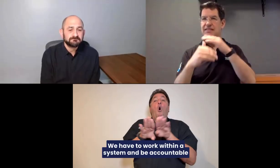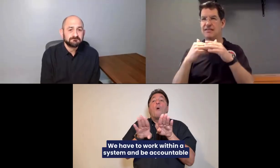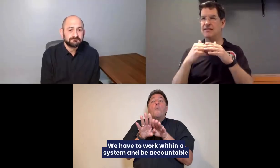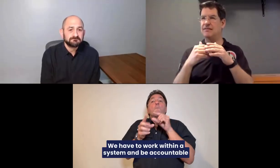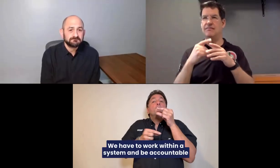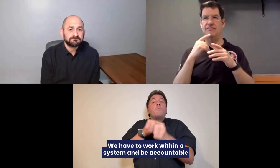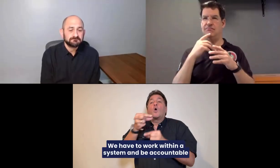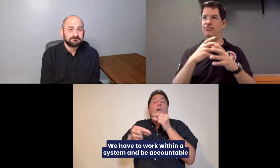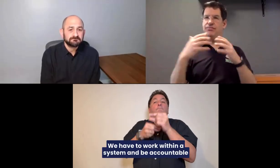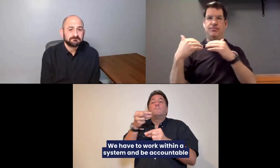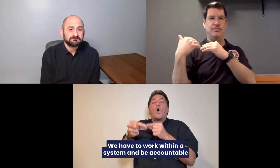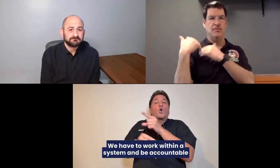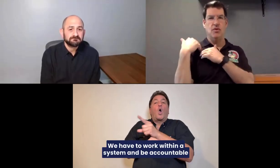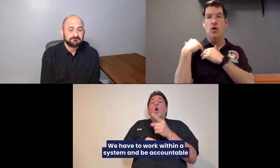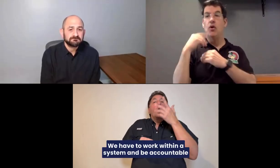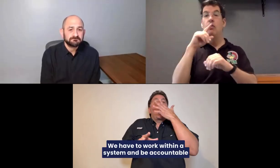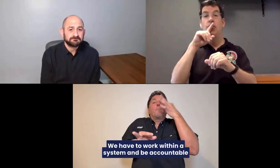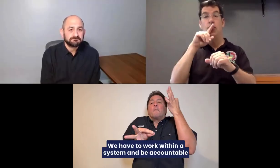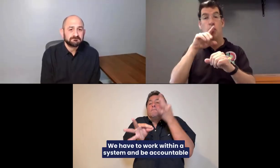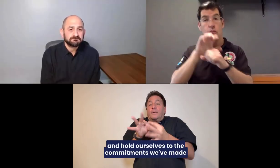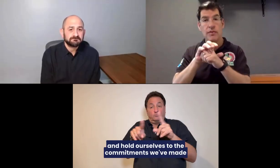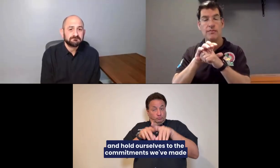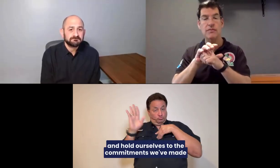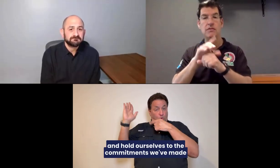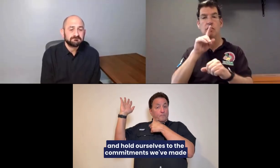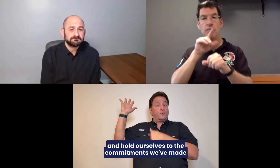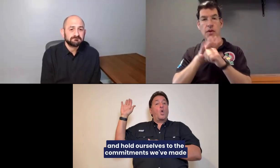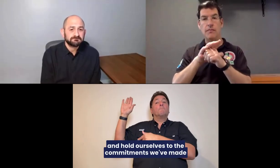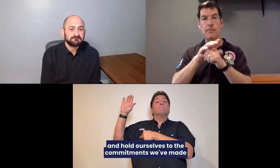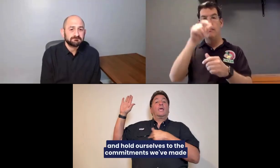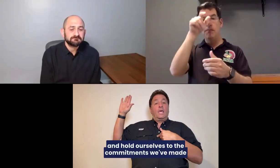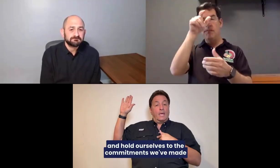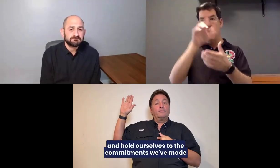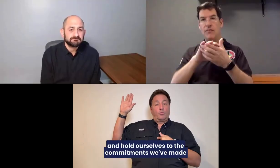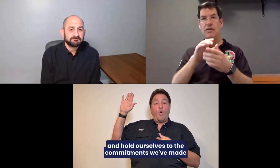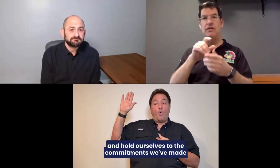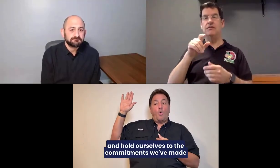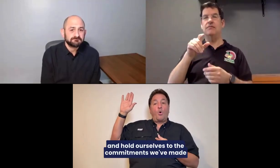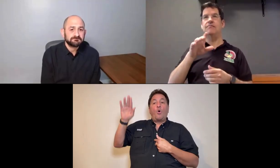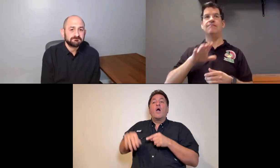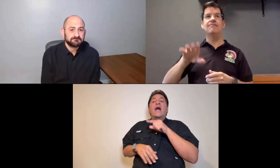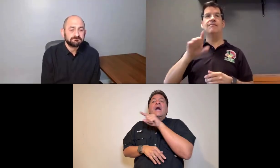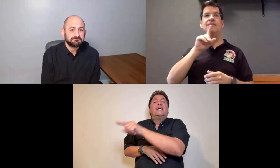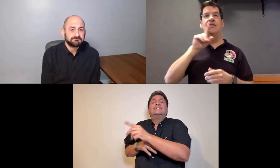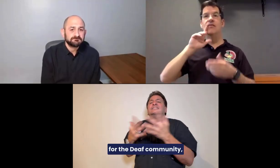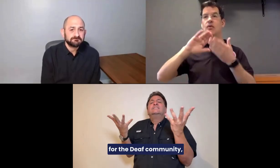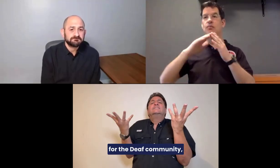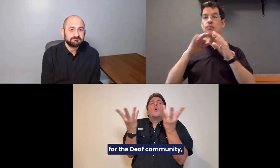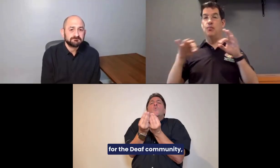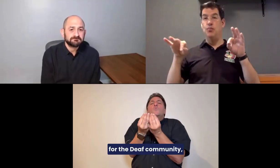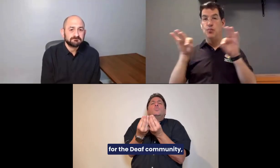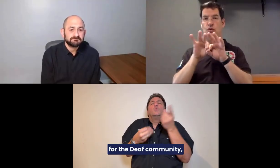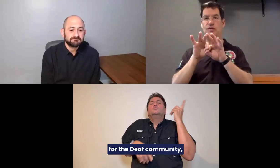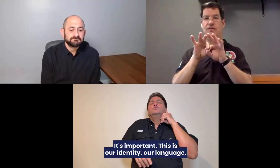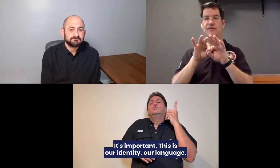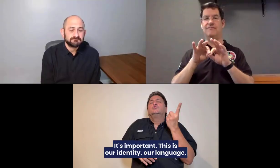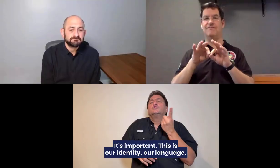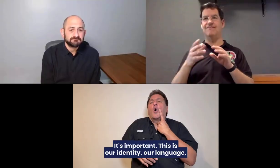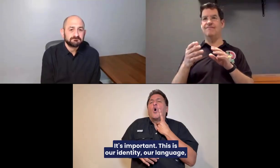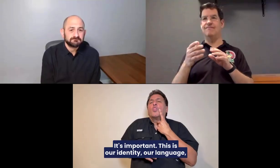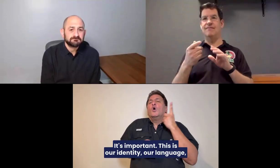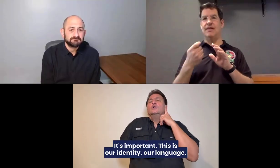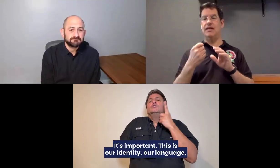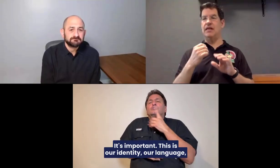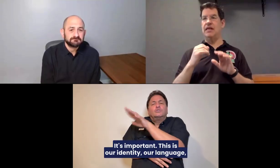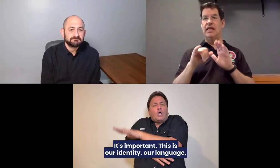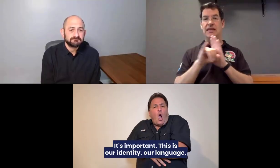work within a system and be accountable and hold ourselves to the commitments we've made. For the deaf community, it's